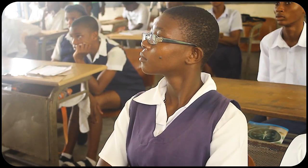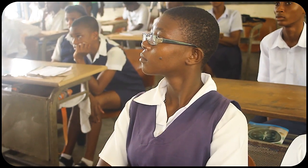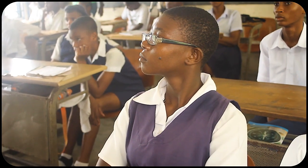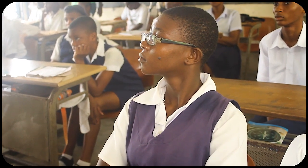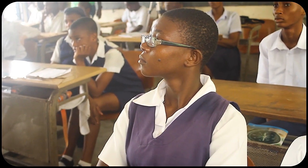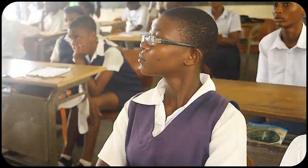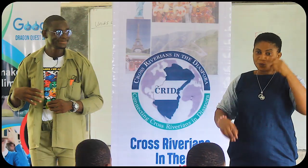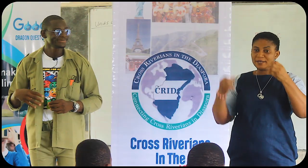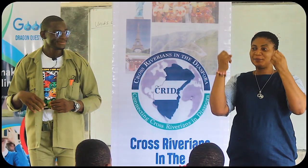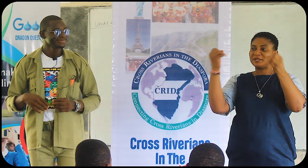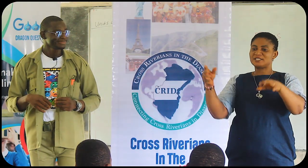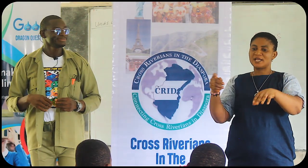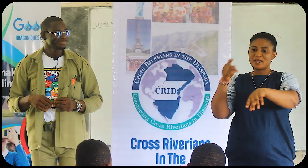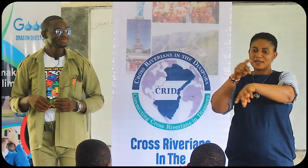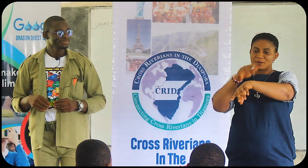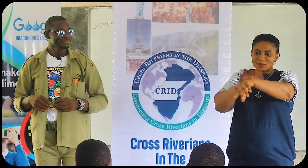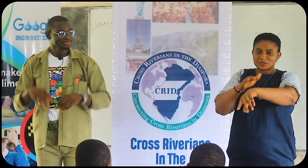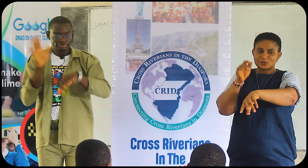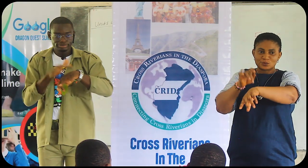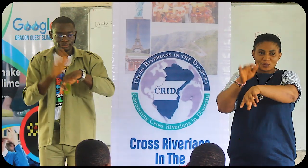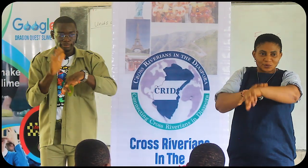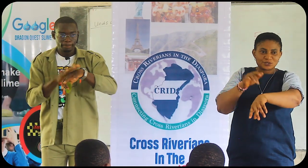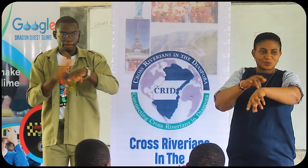malaria. When plenty